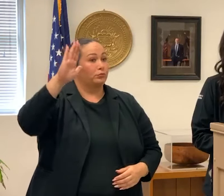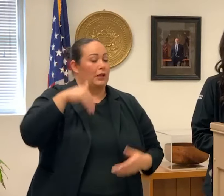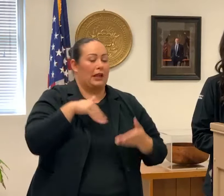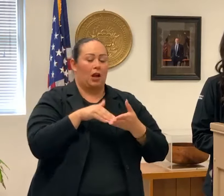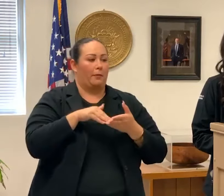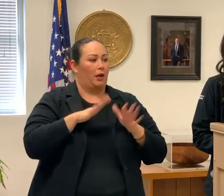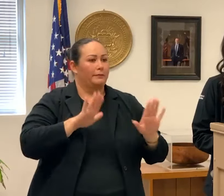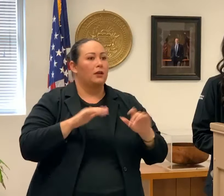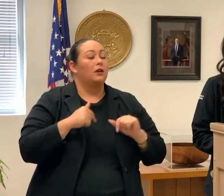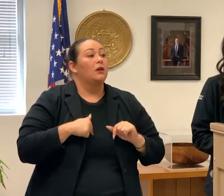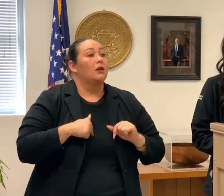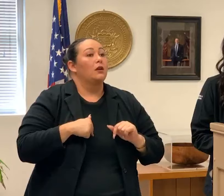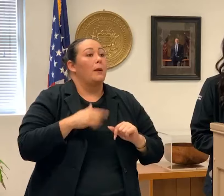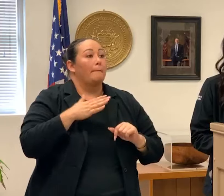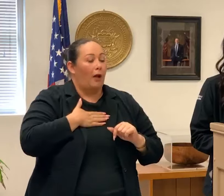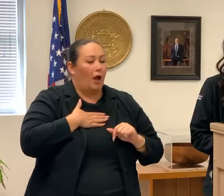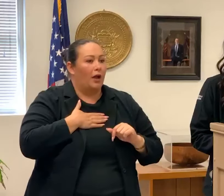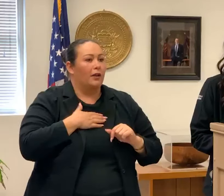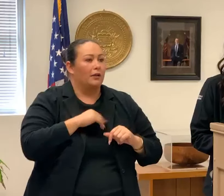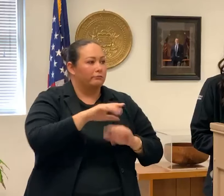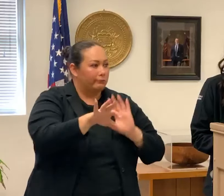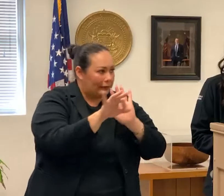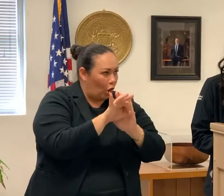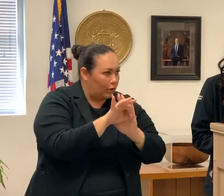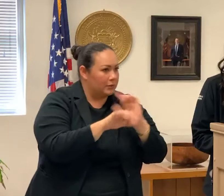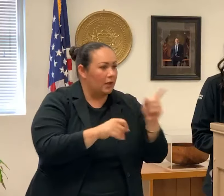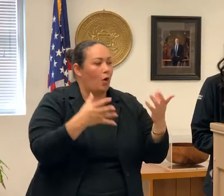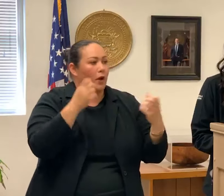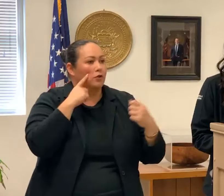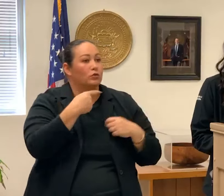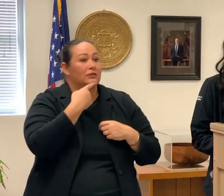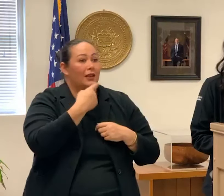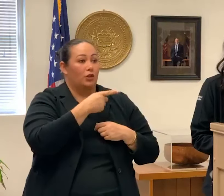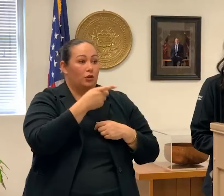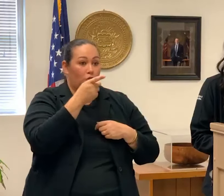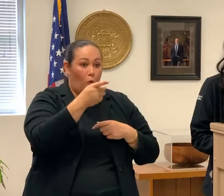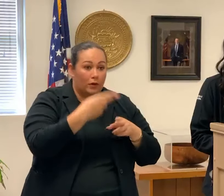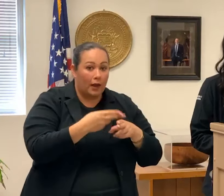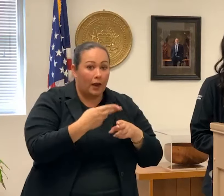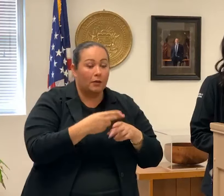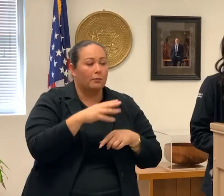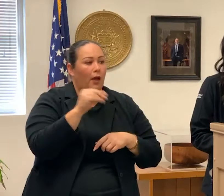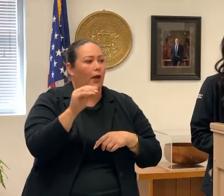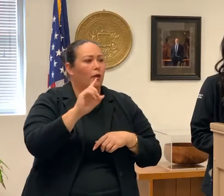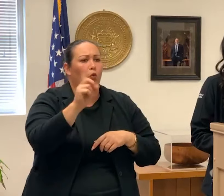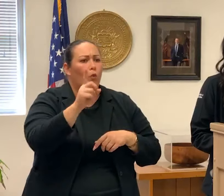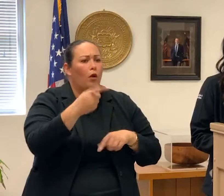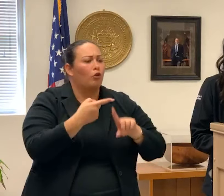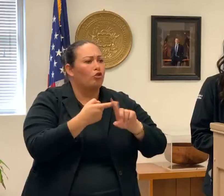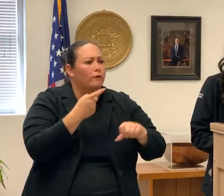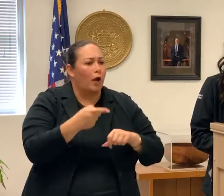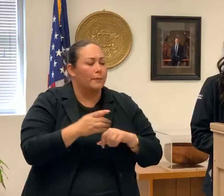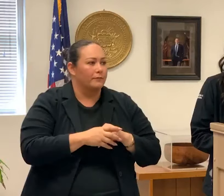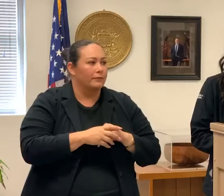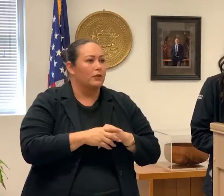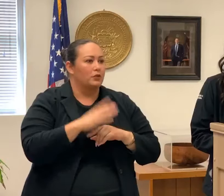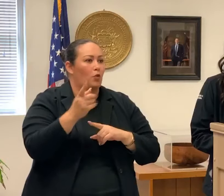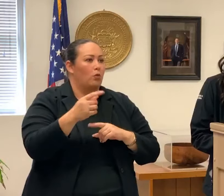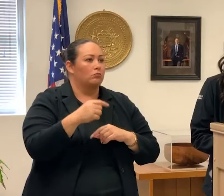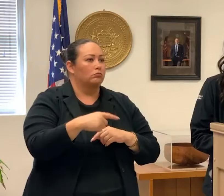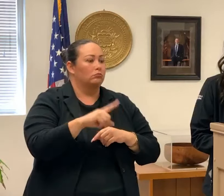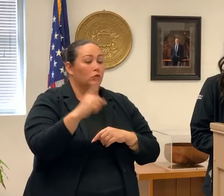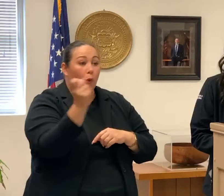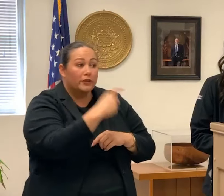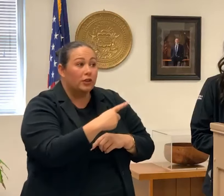Kalamai, at which time I will ask you to state your name and news organization. Then you can proceed with asking your question. Just give me a beat. I'm going to repeat it back so